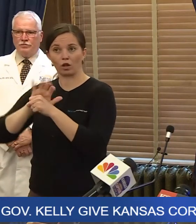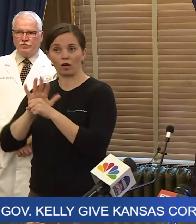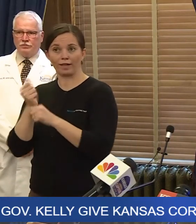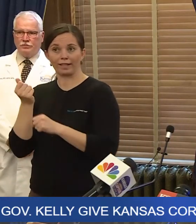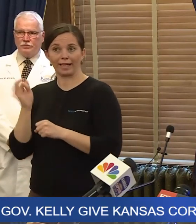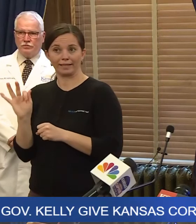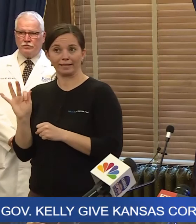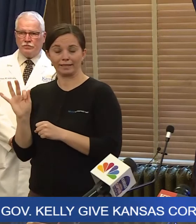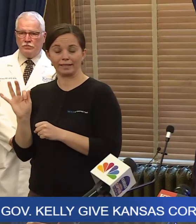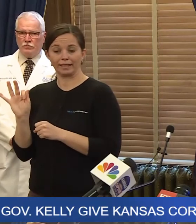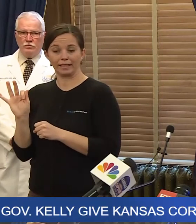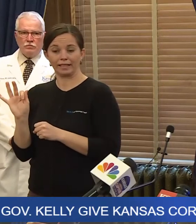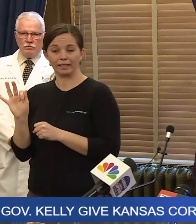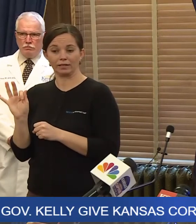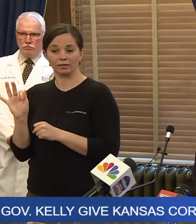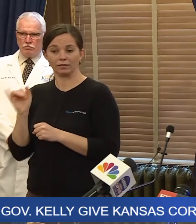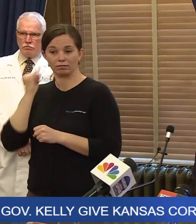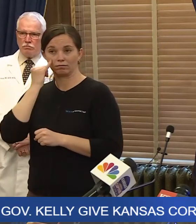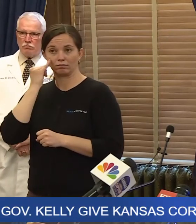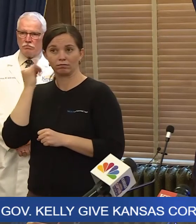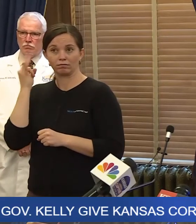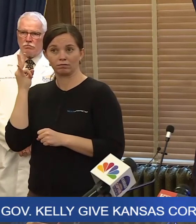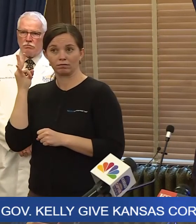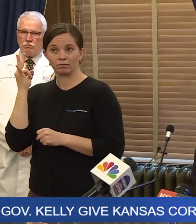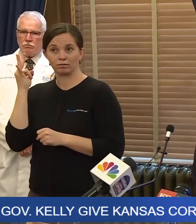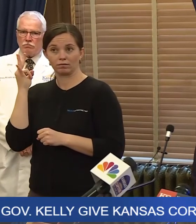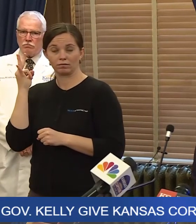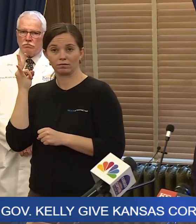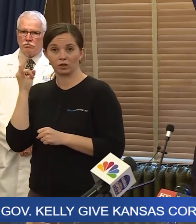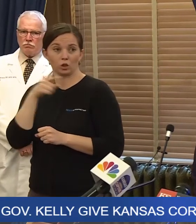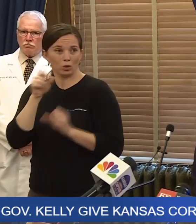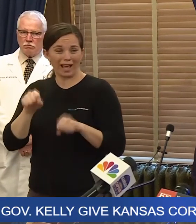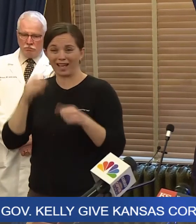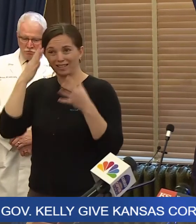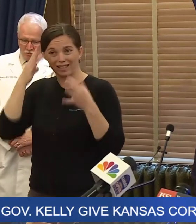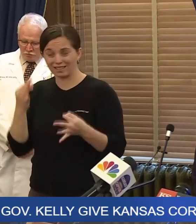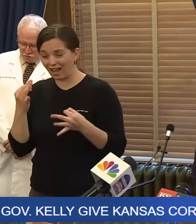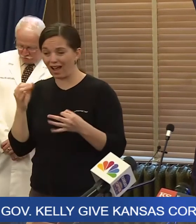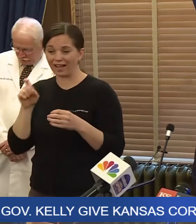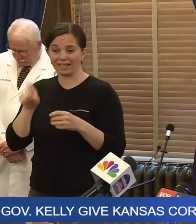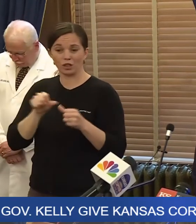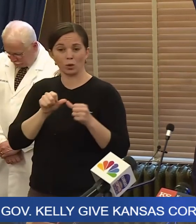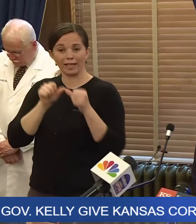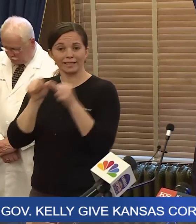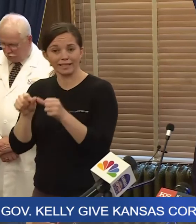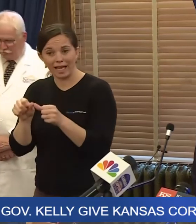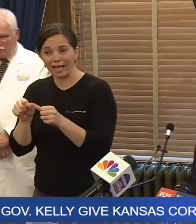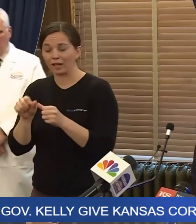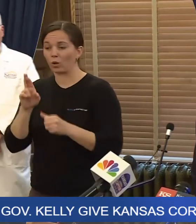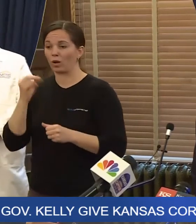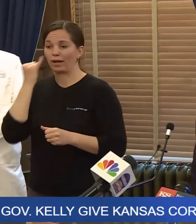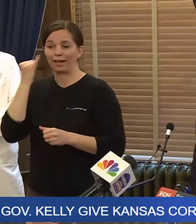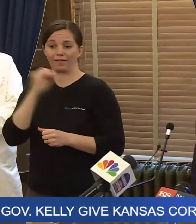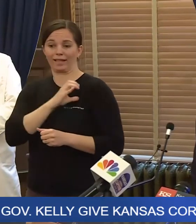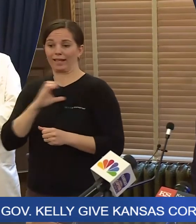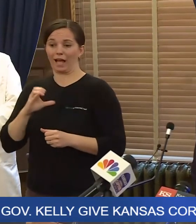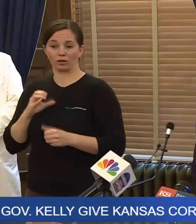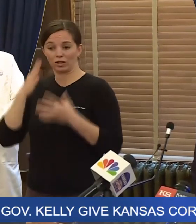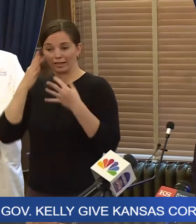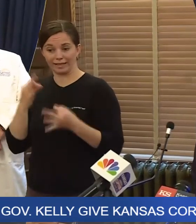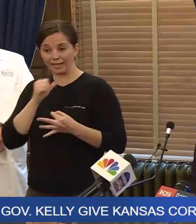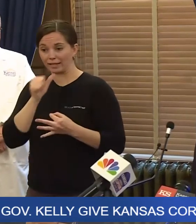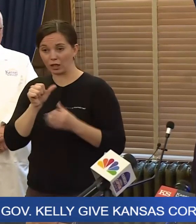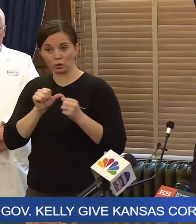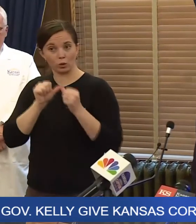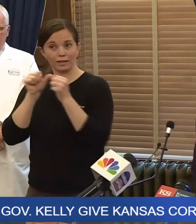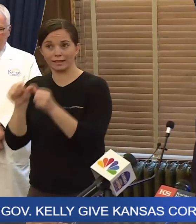COVID-19 disaster if they are not extended, or if for whatever reason the council chose not to extend, would that